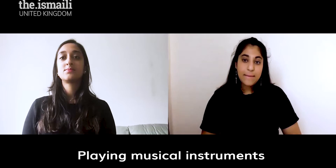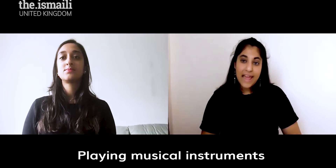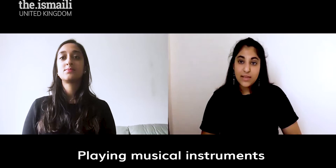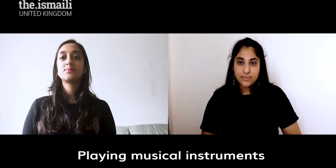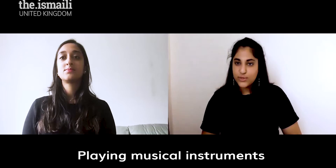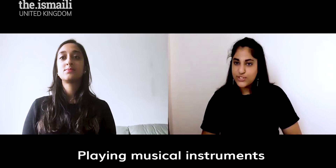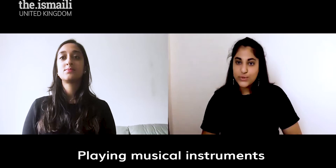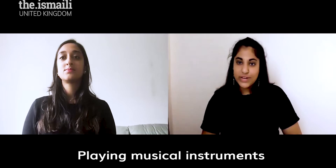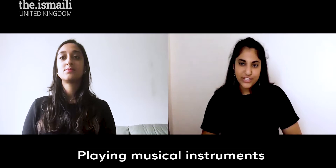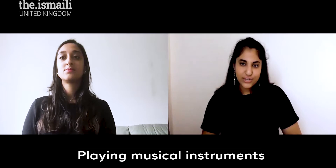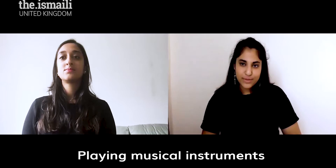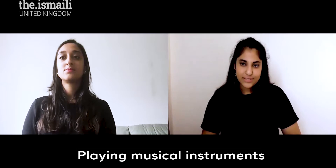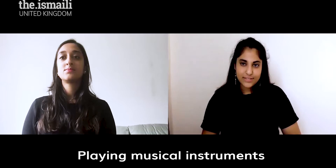Playing musical instruments.